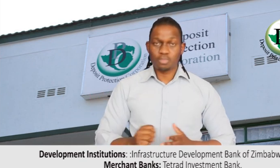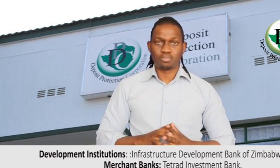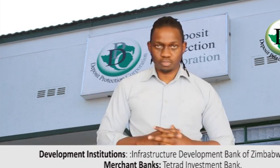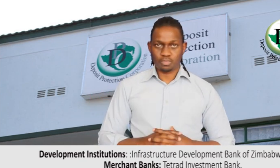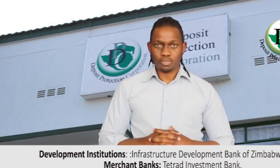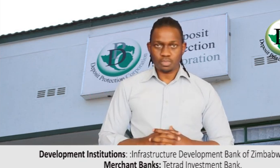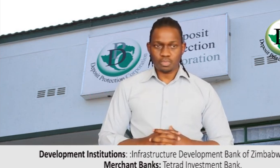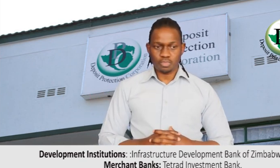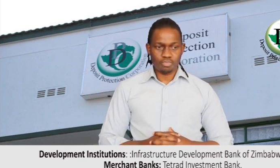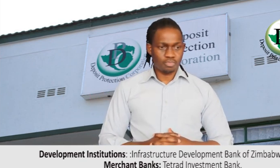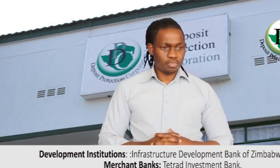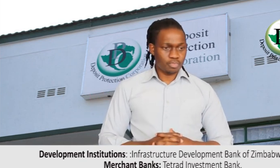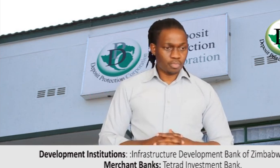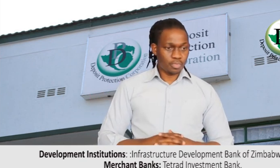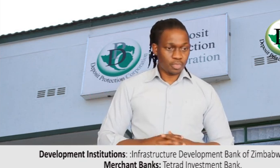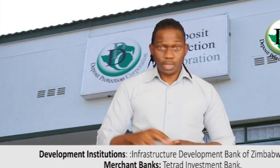banks: Tetrad Investment Bank.